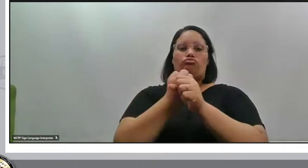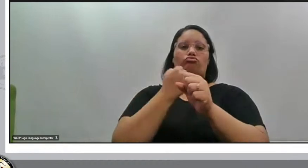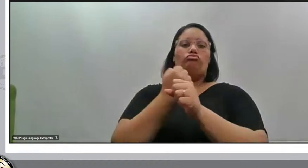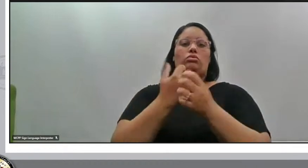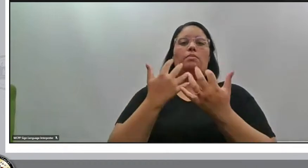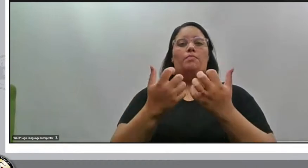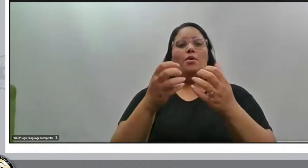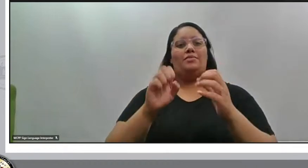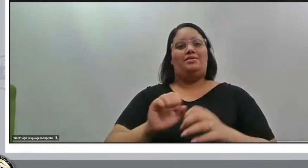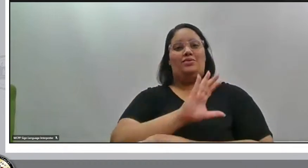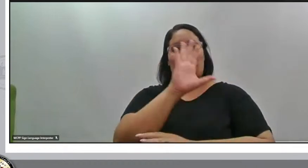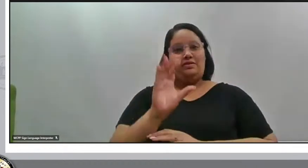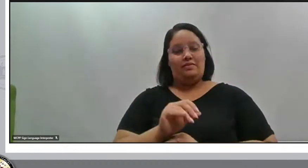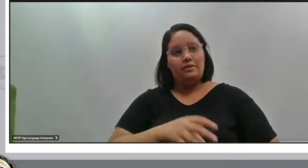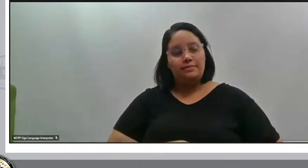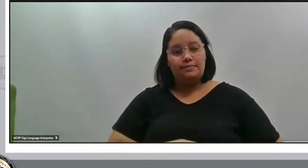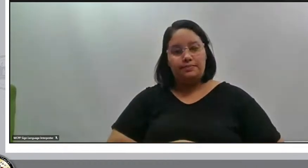Africa.